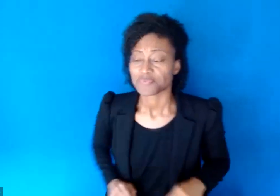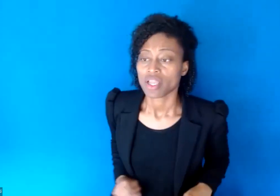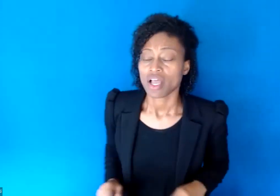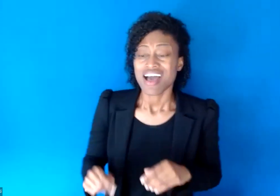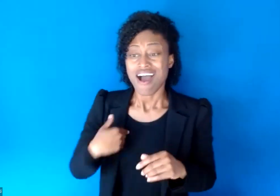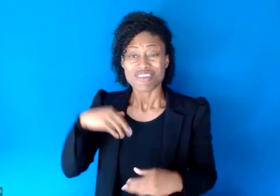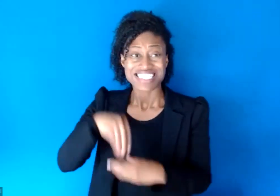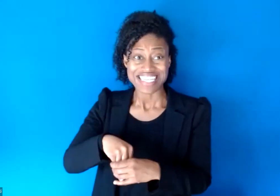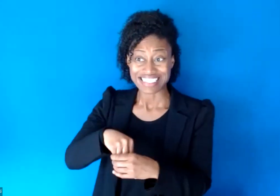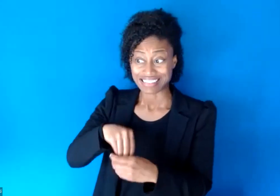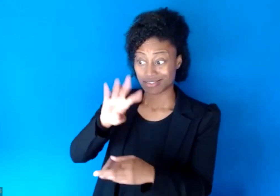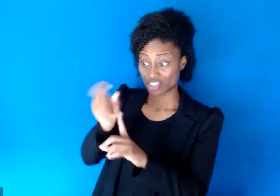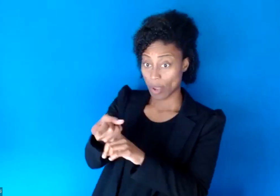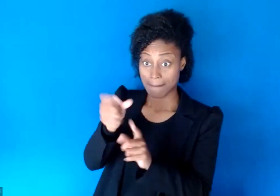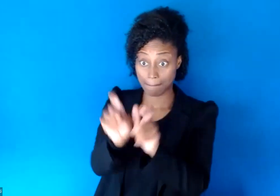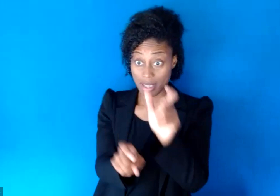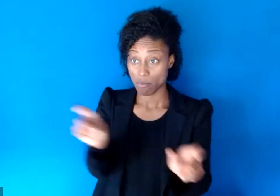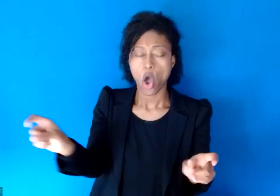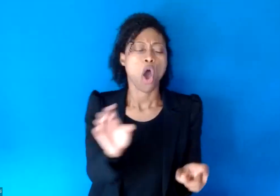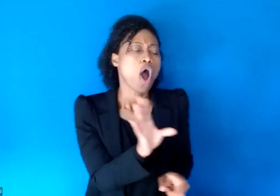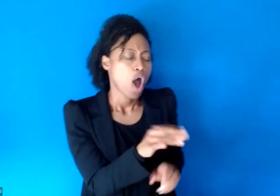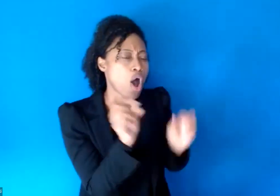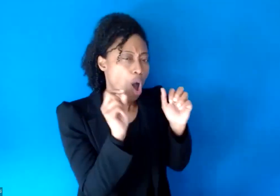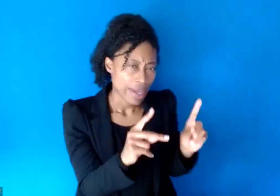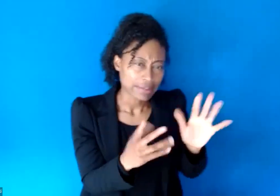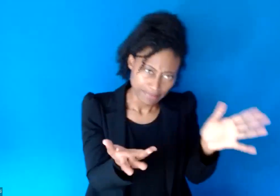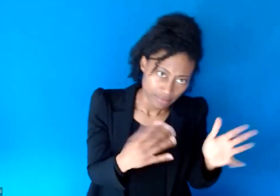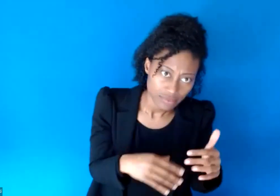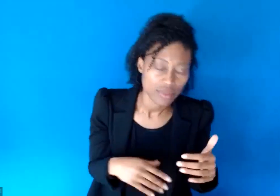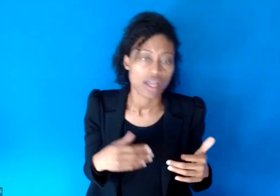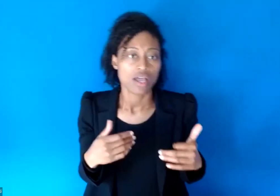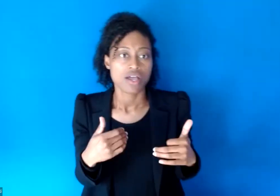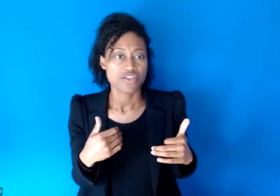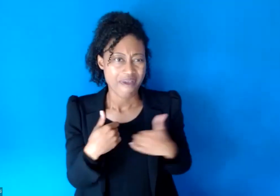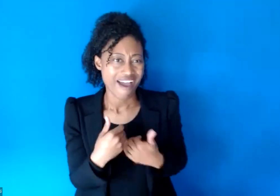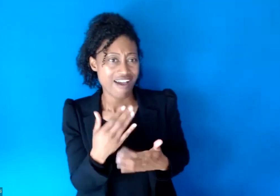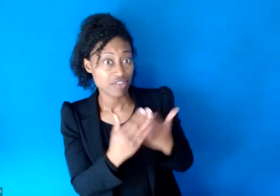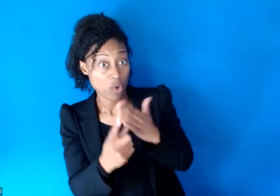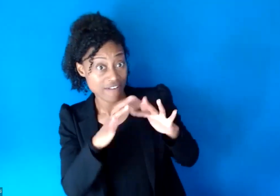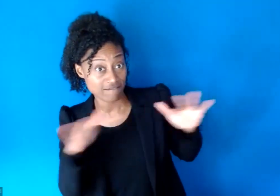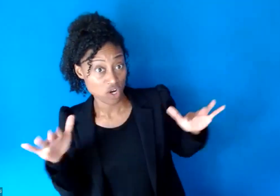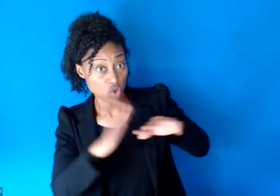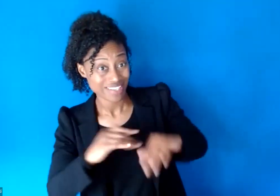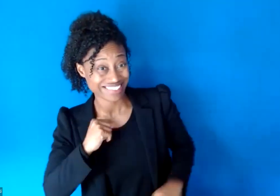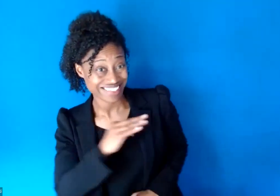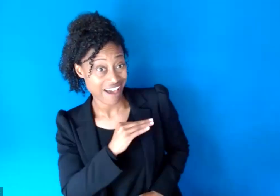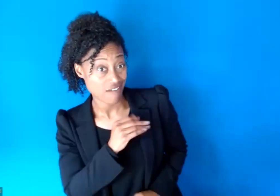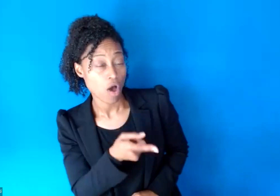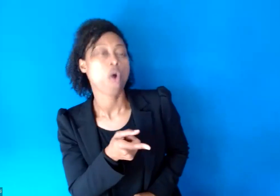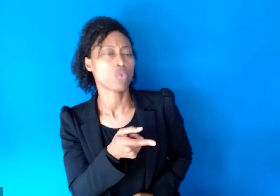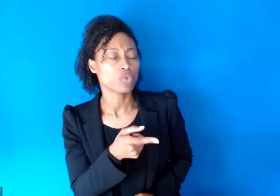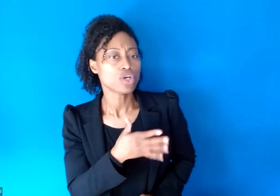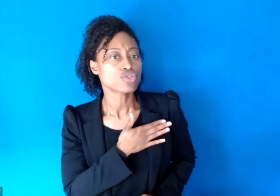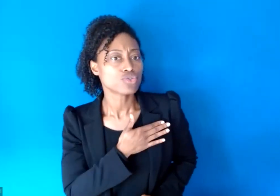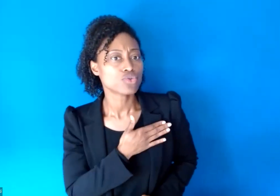where people have literally said, okay, you have somebody diverse on staff, so would you be